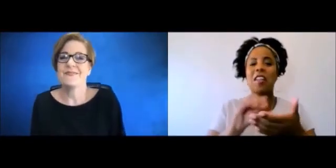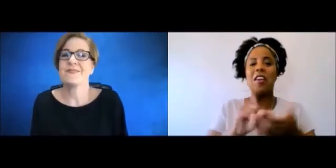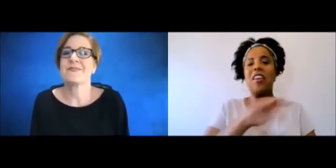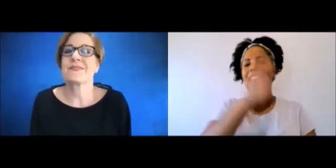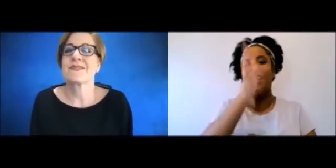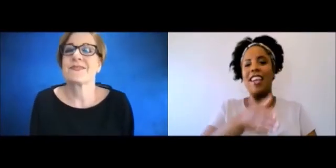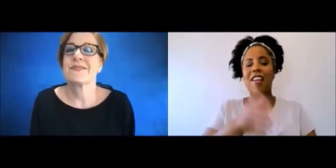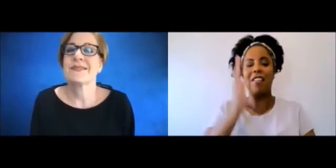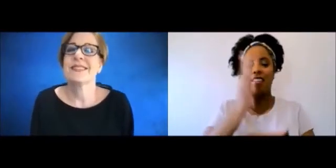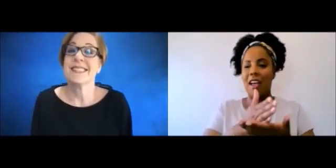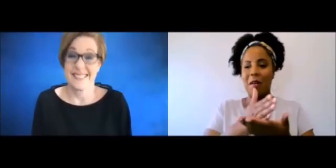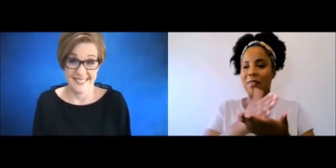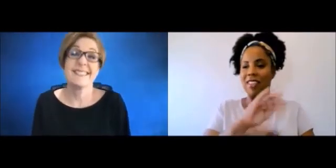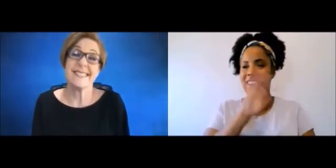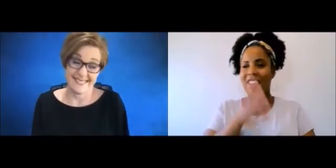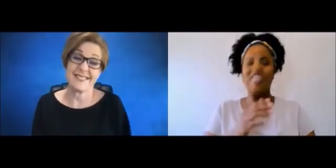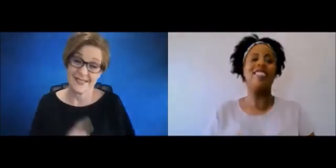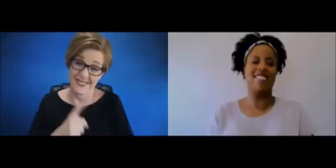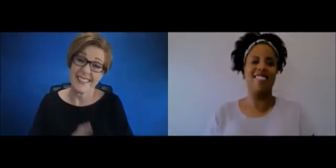Yes, the learning never stops.